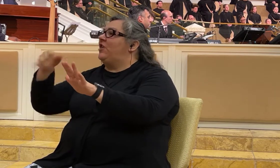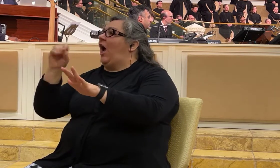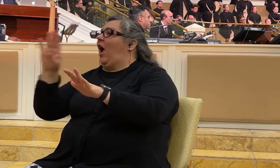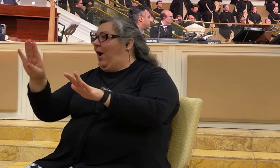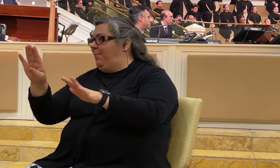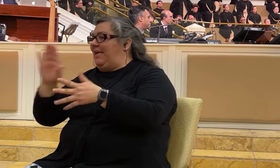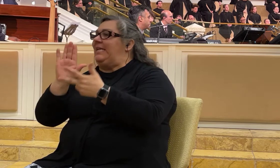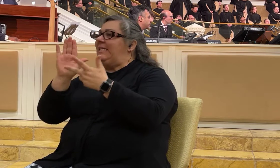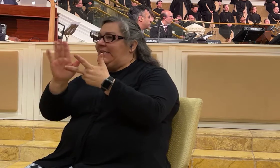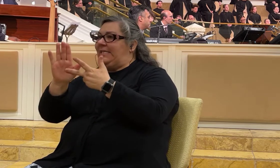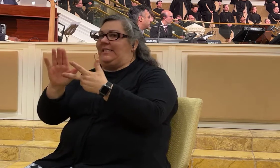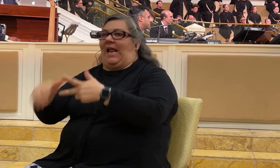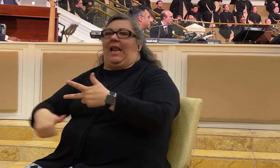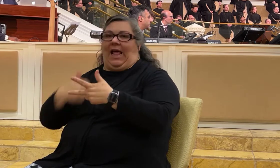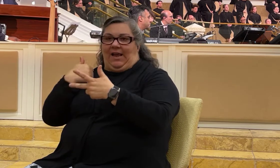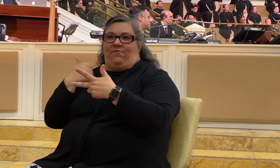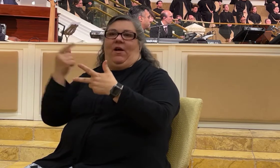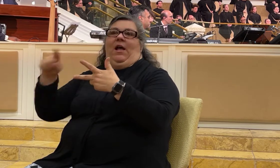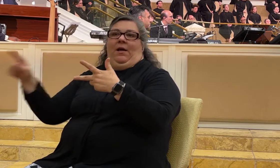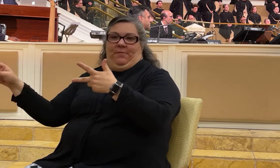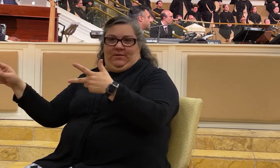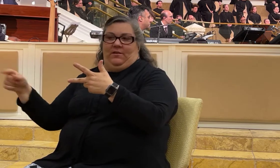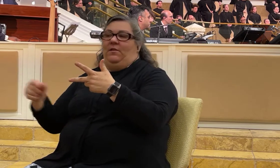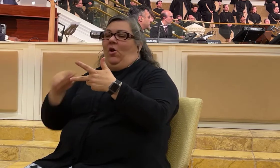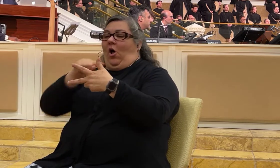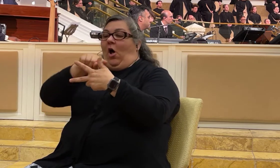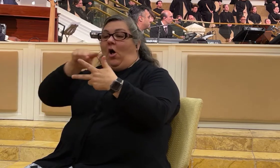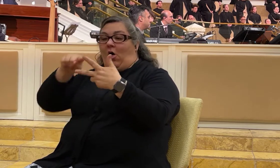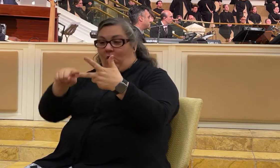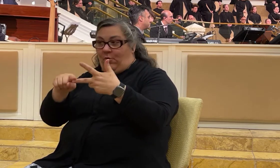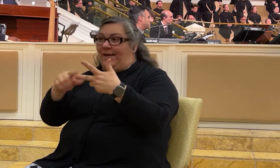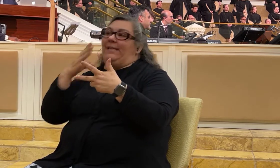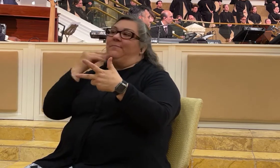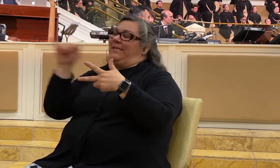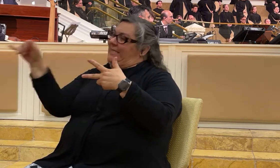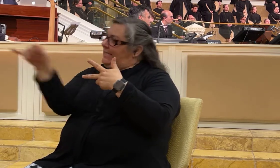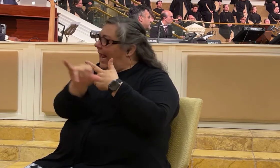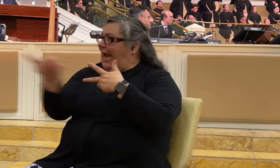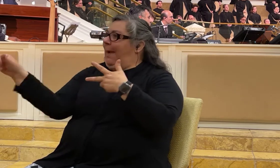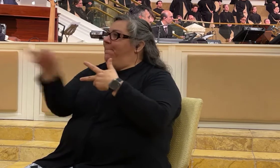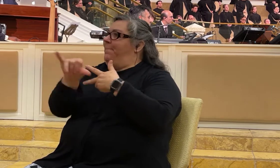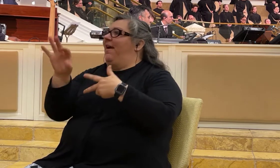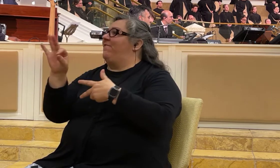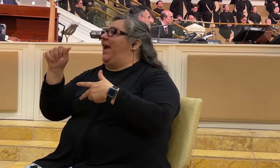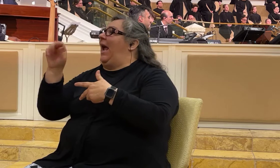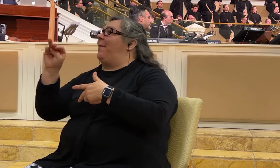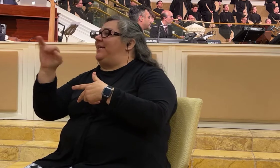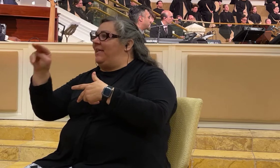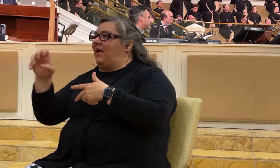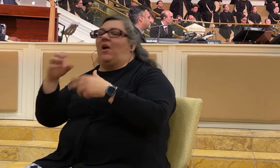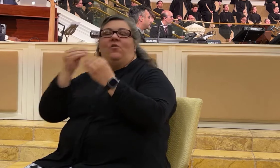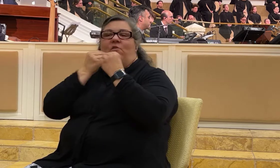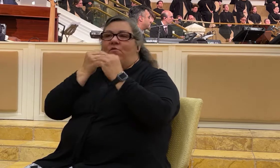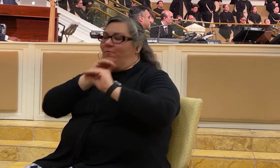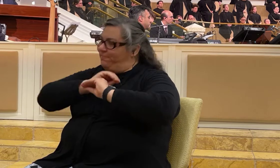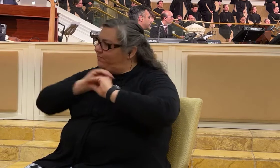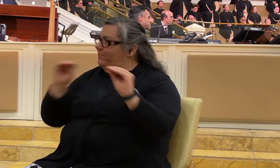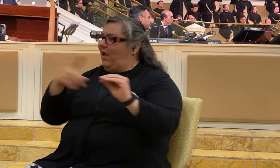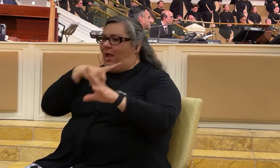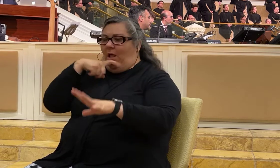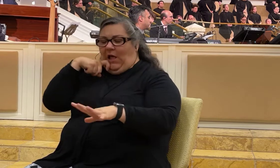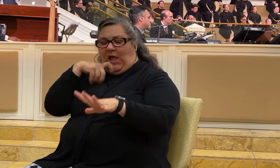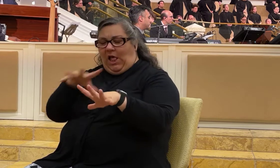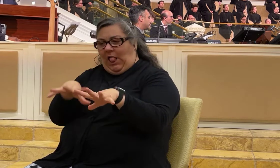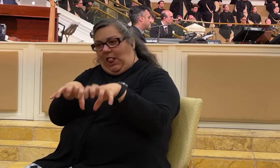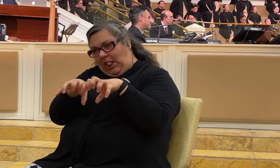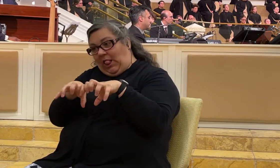Jacob's generation. There are three of them, all of them experienced famine. All saw and everything that was dry and parched,